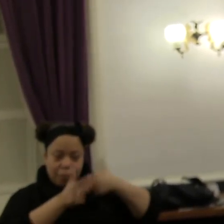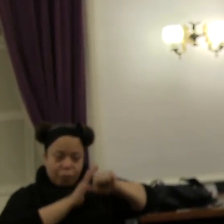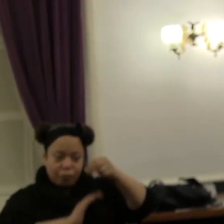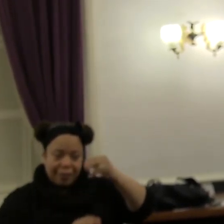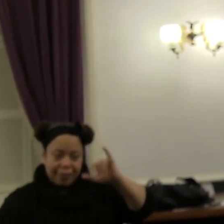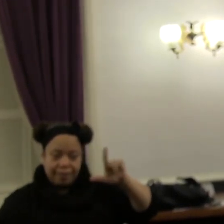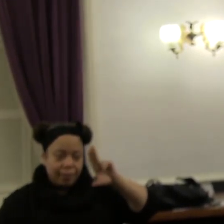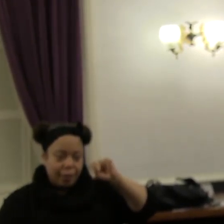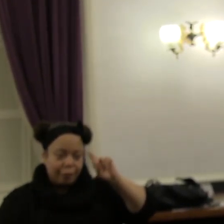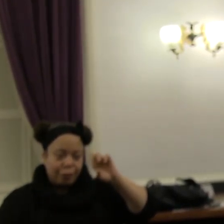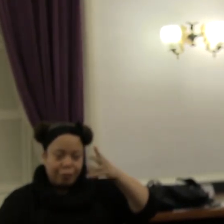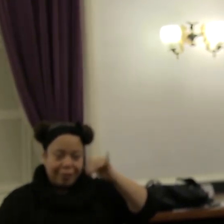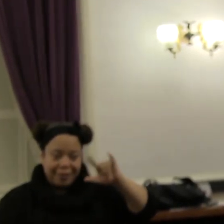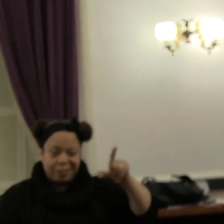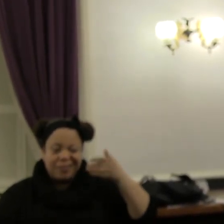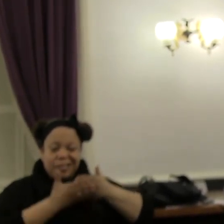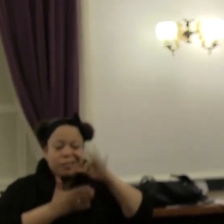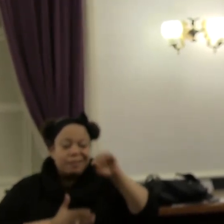Who